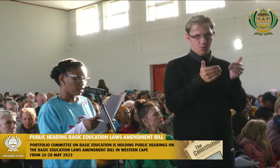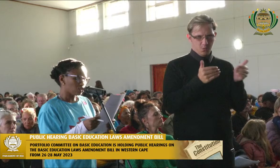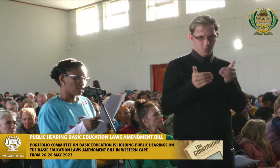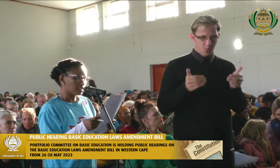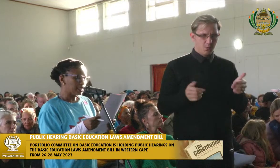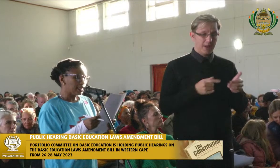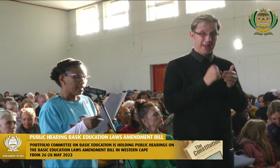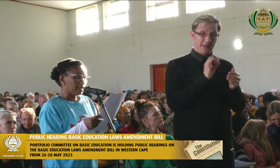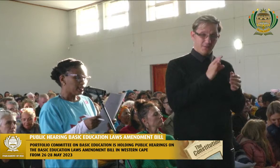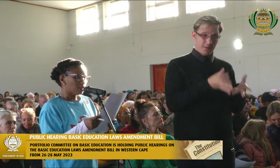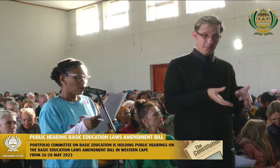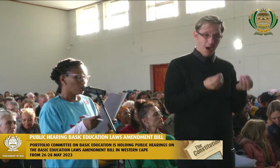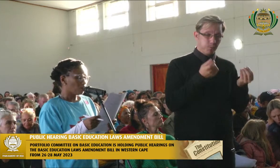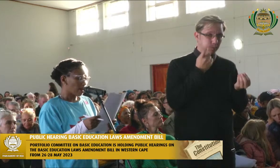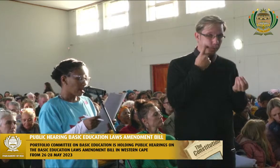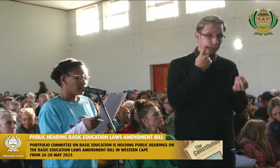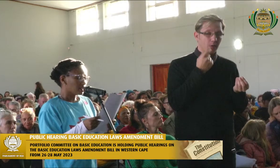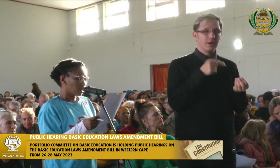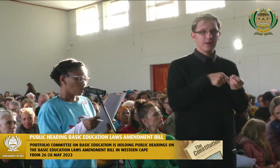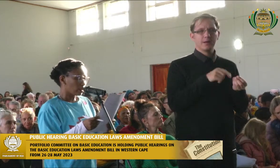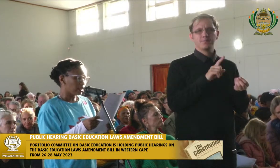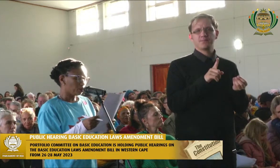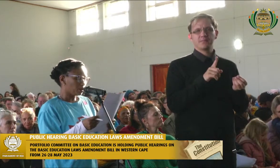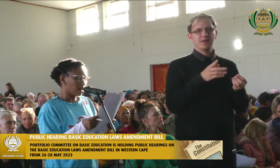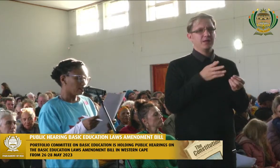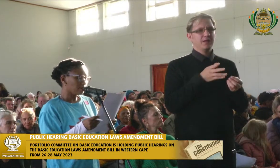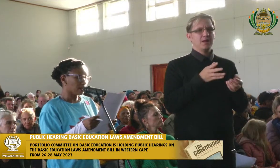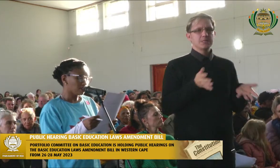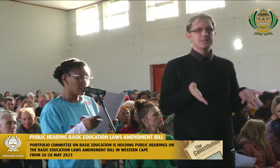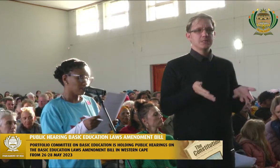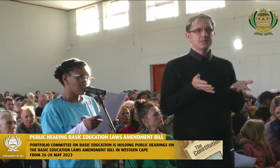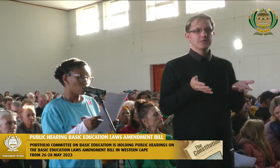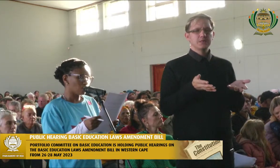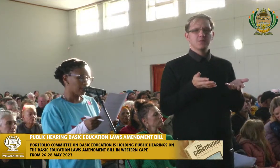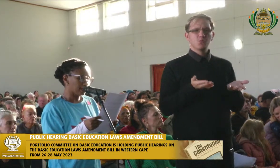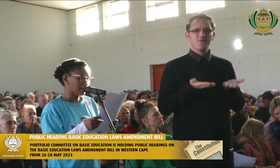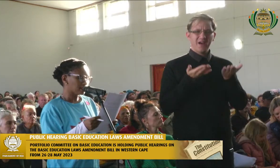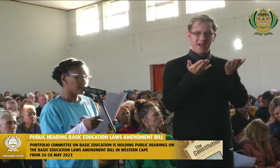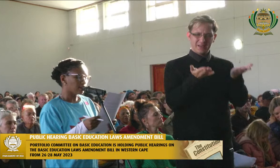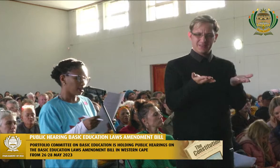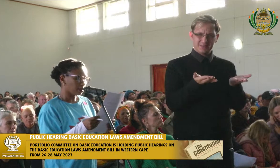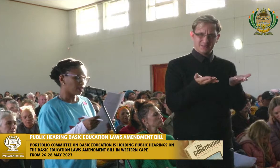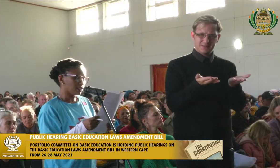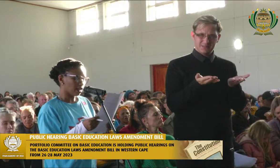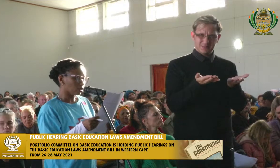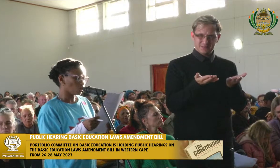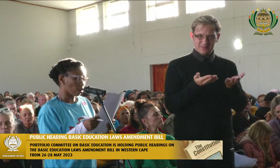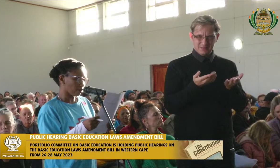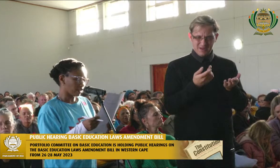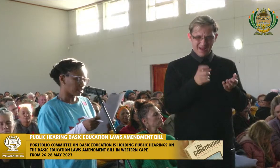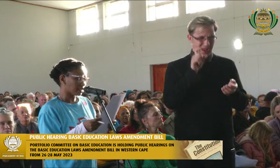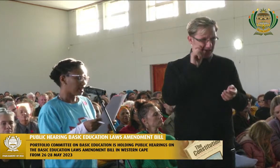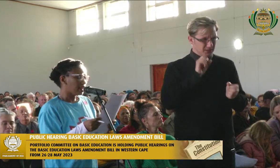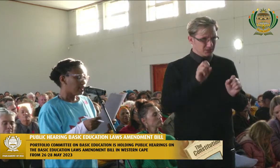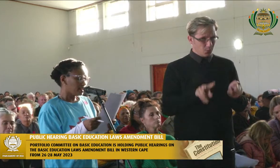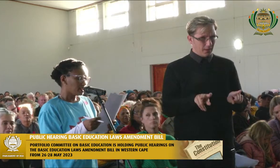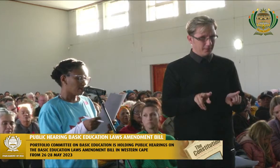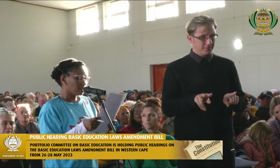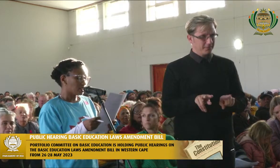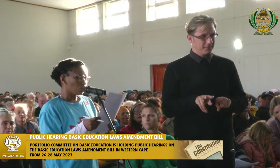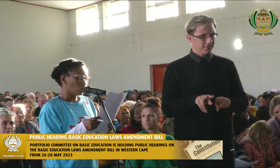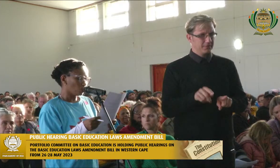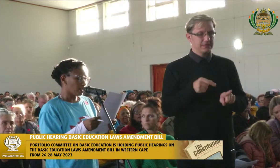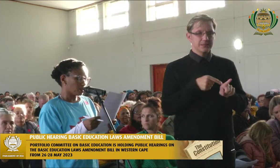learners' pregnancies is about providing sexual reproductive health services to learners as young as 12 years.